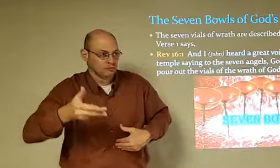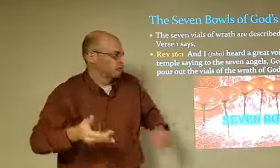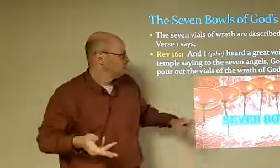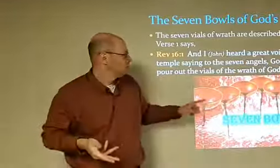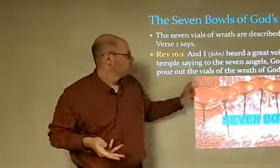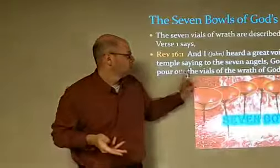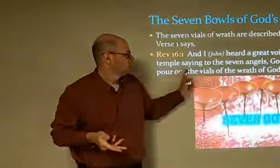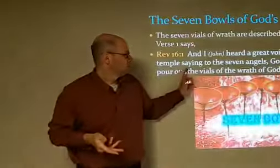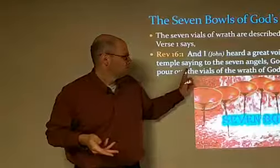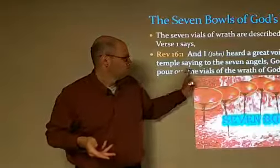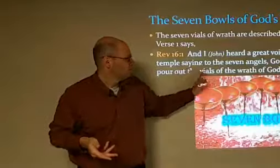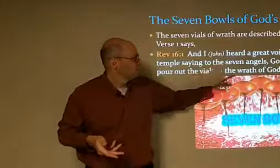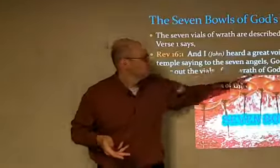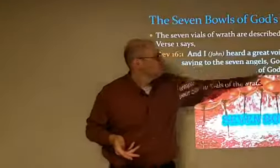Talking to the seven angels?